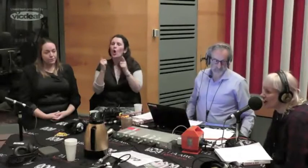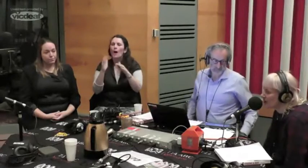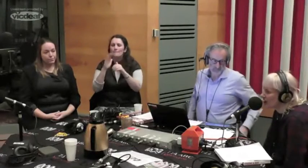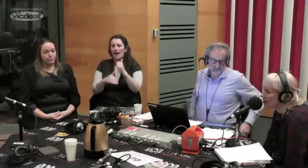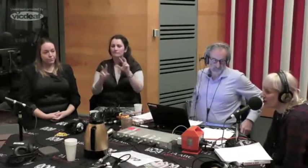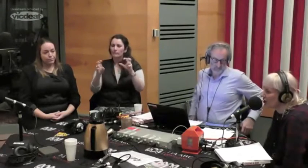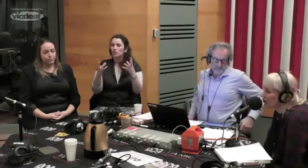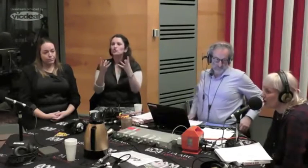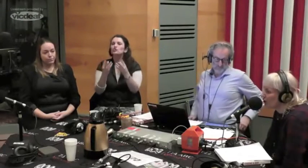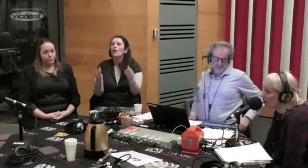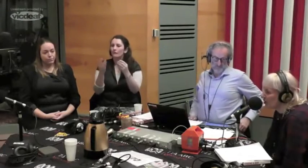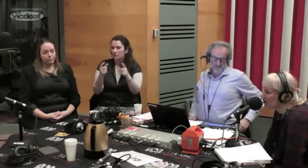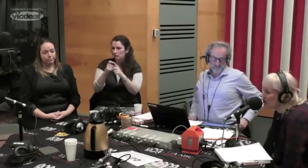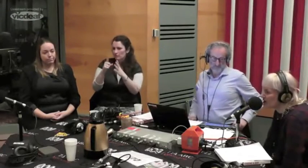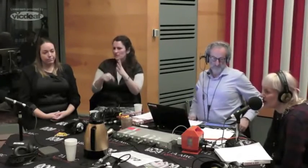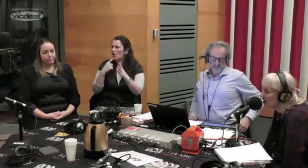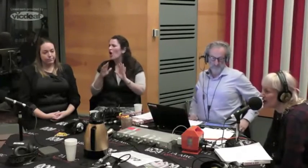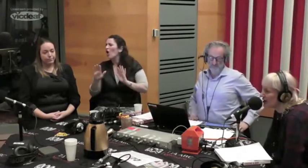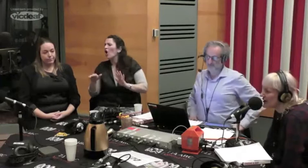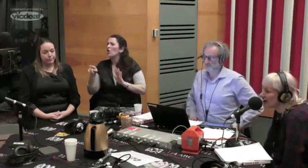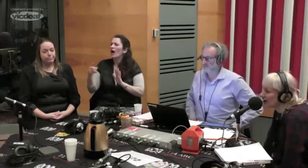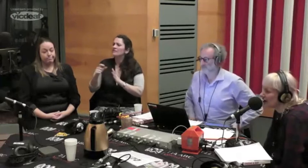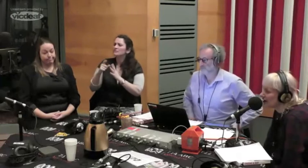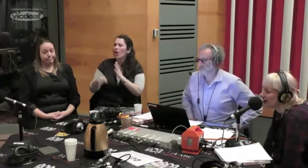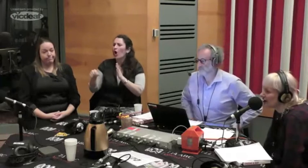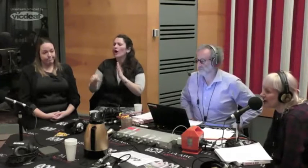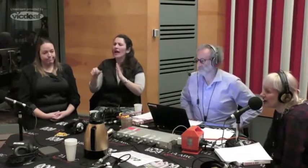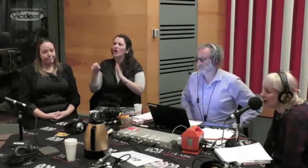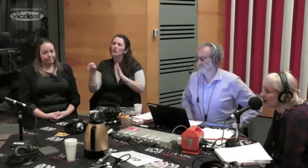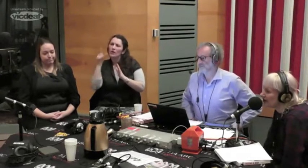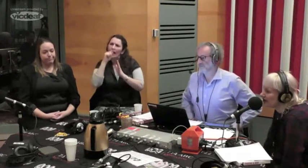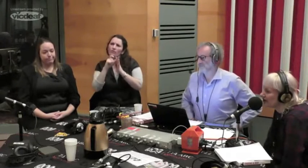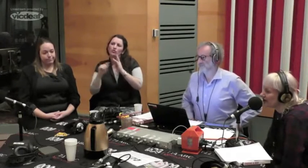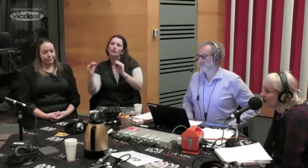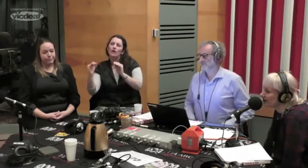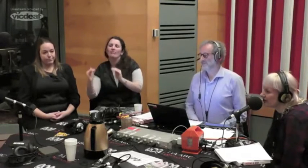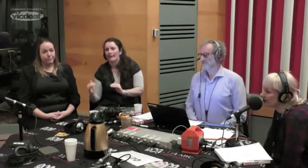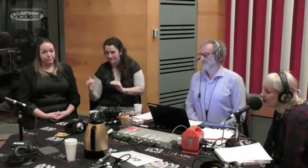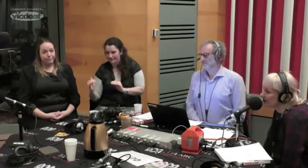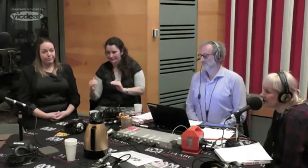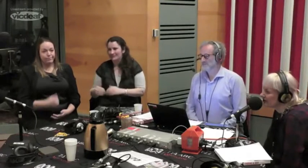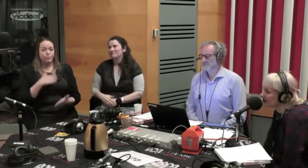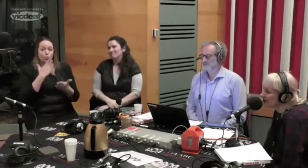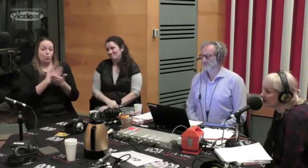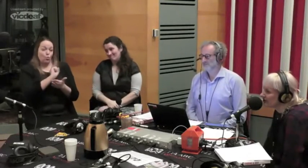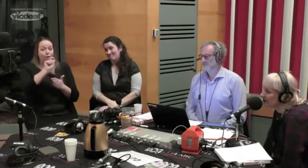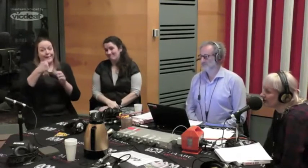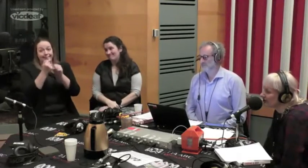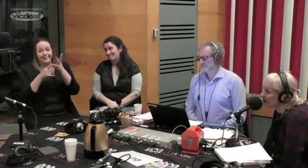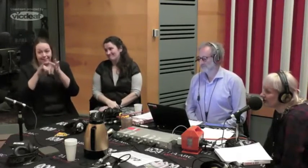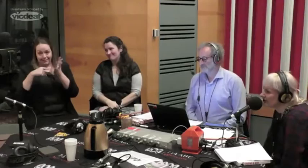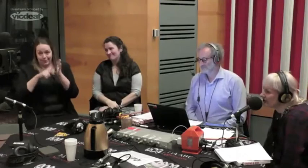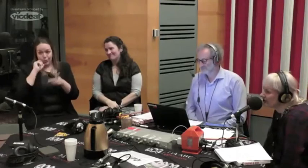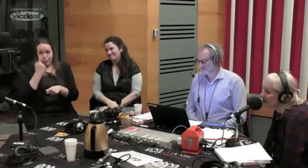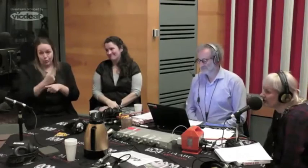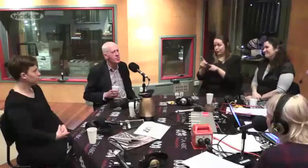where expectations are lowered people with disability. Yeah. Well, I'm sure your next guest will talk about that as well. But,